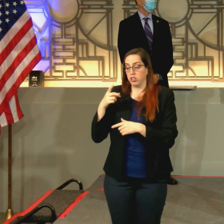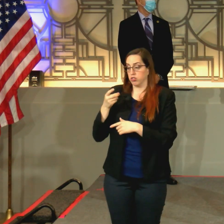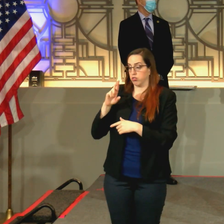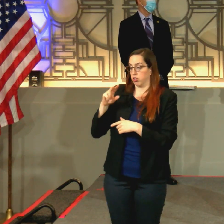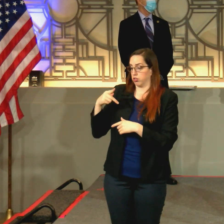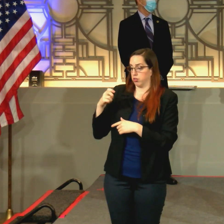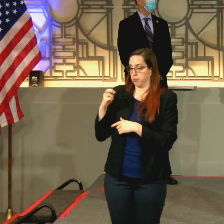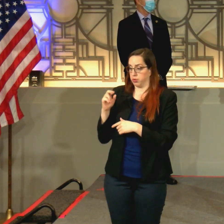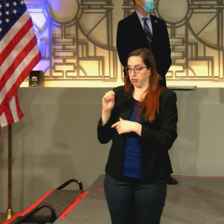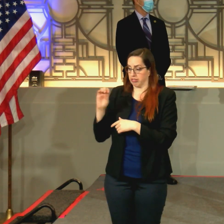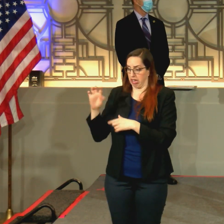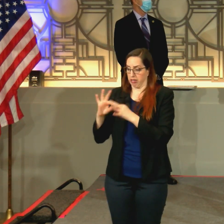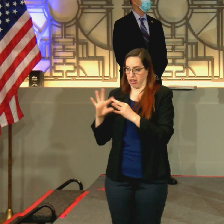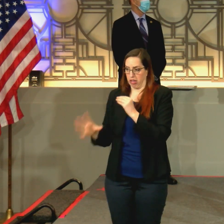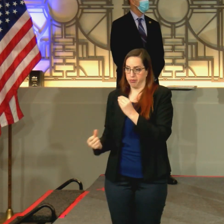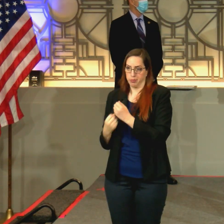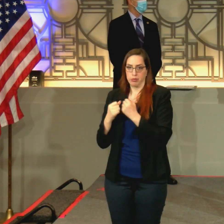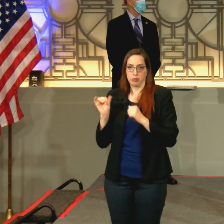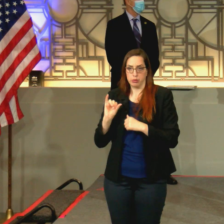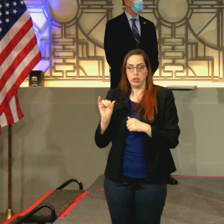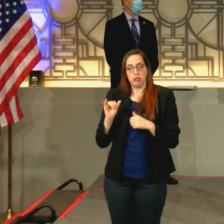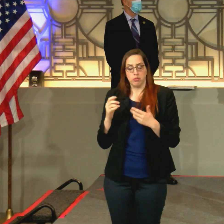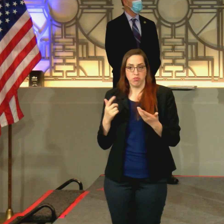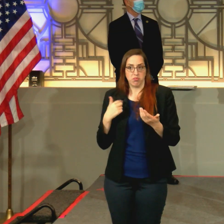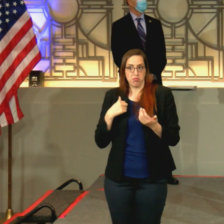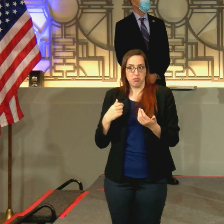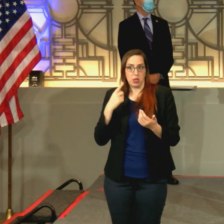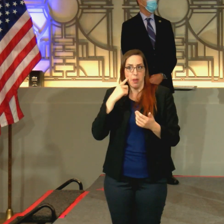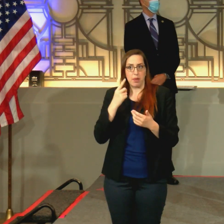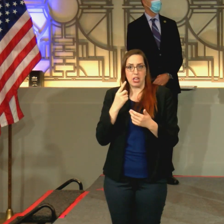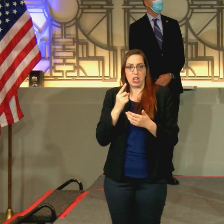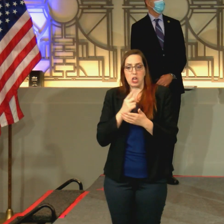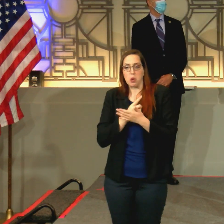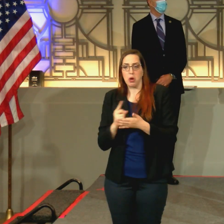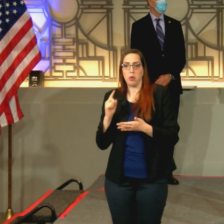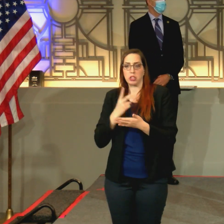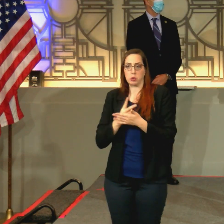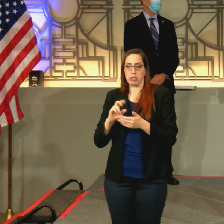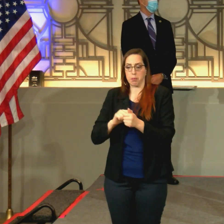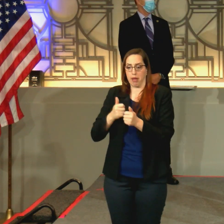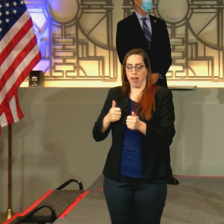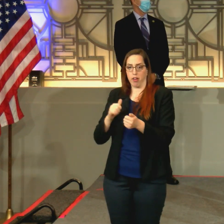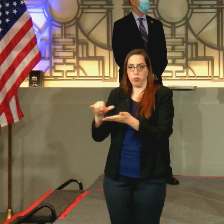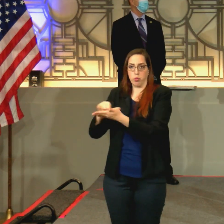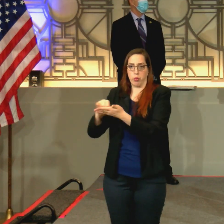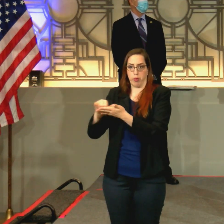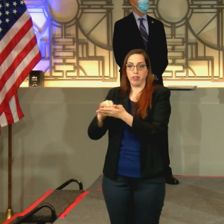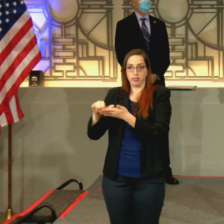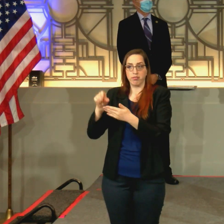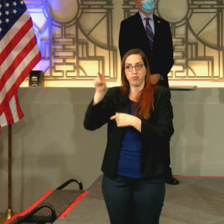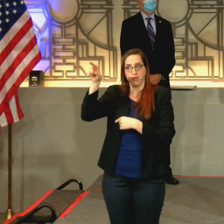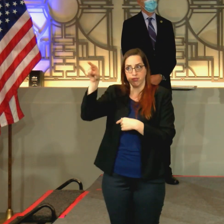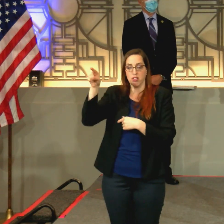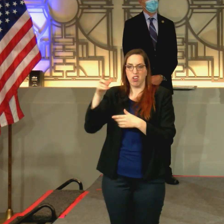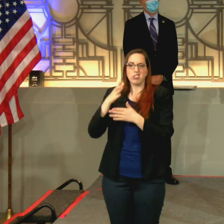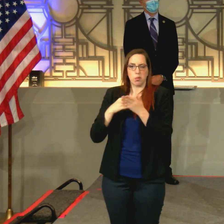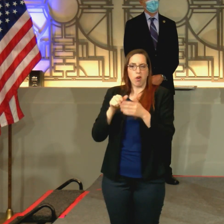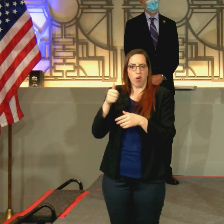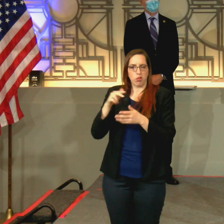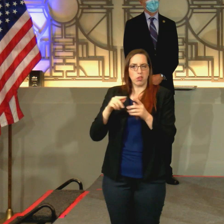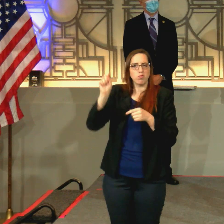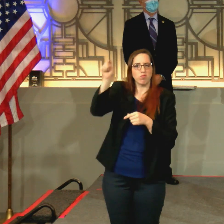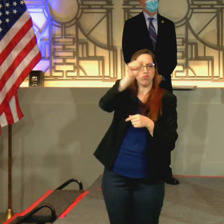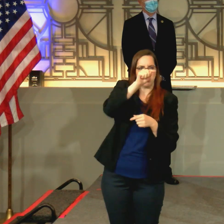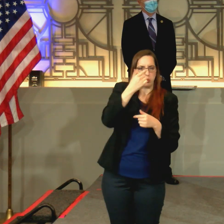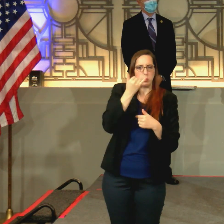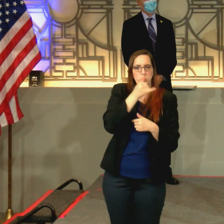can speak to it even better, I think we are probably maybe a week or two, couple of weeks behind New York or some of those other places. And as